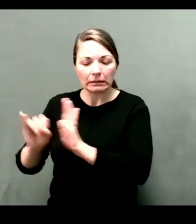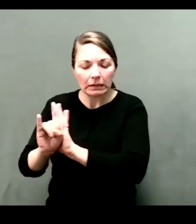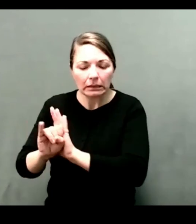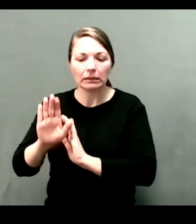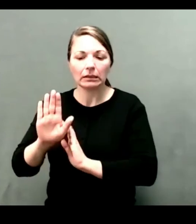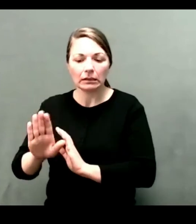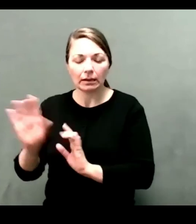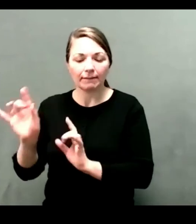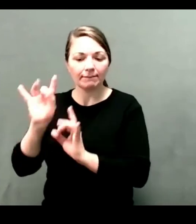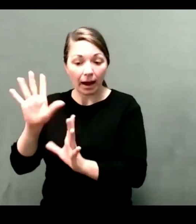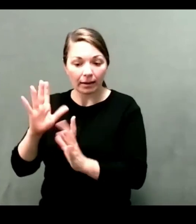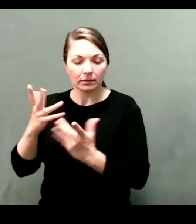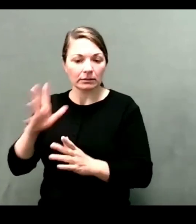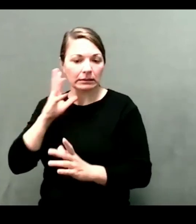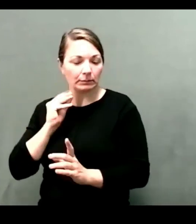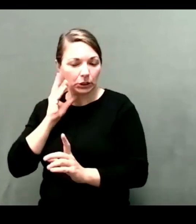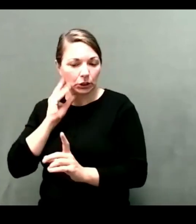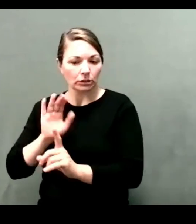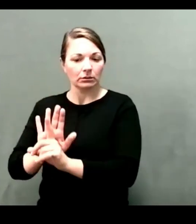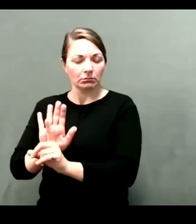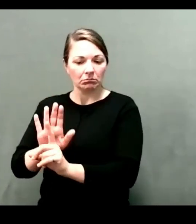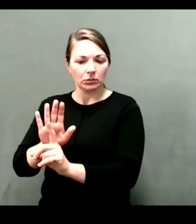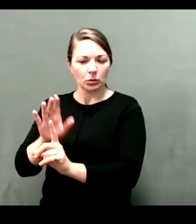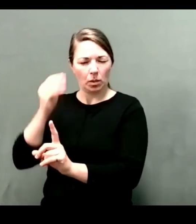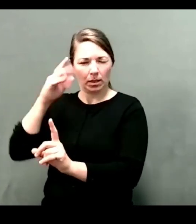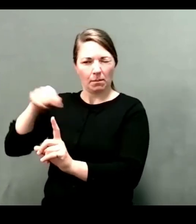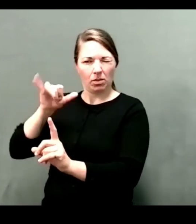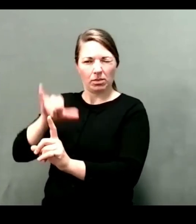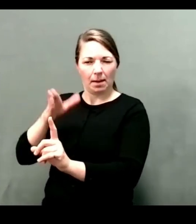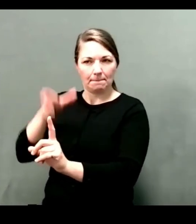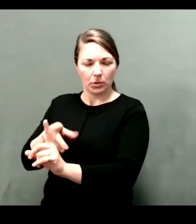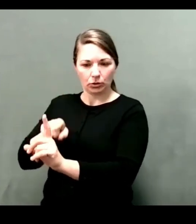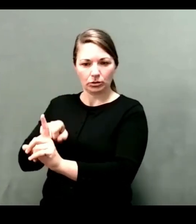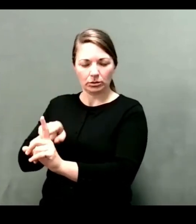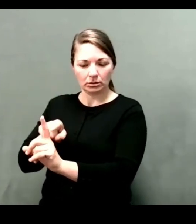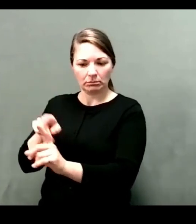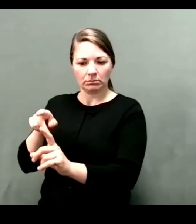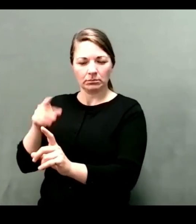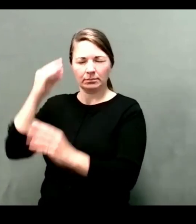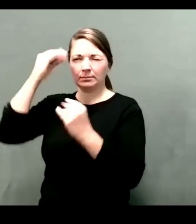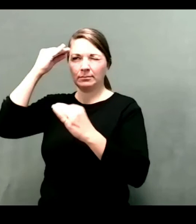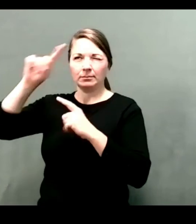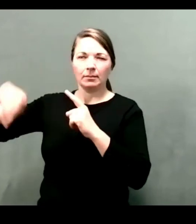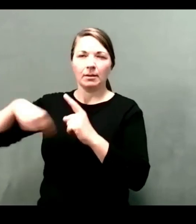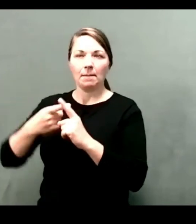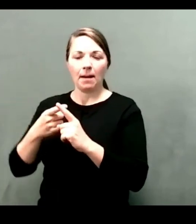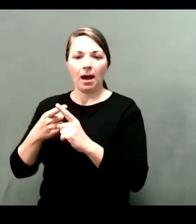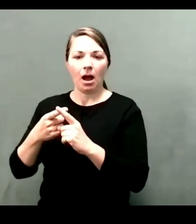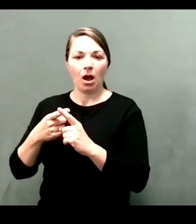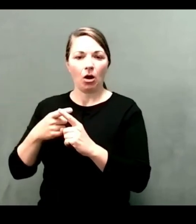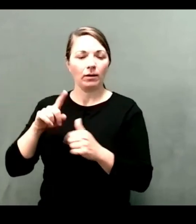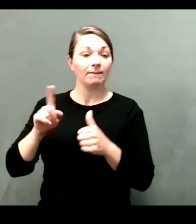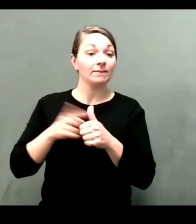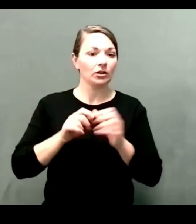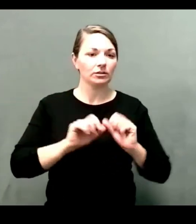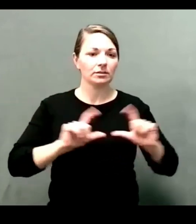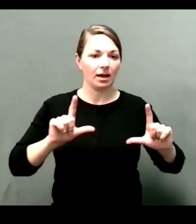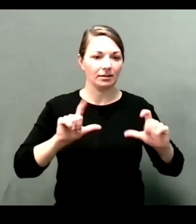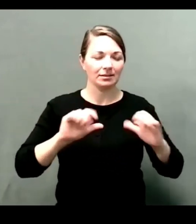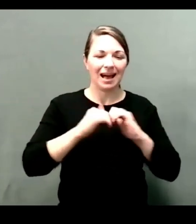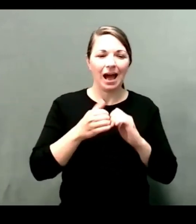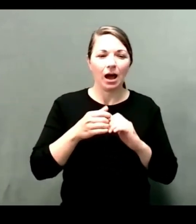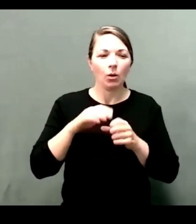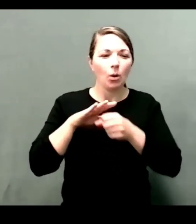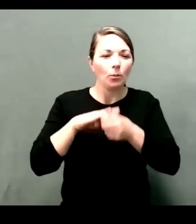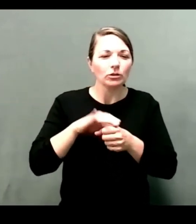experienced. So come back there and think first here about this first lens, how was oppression a